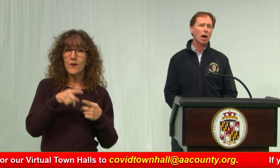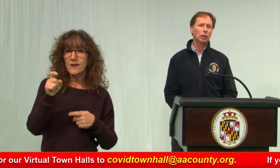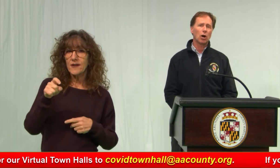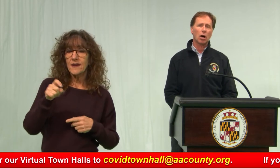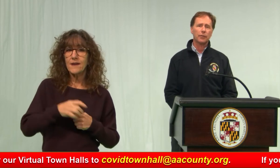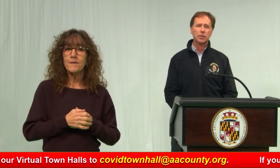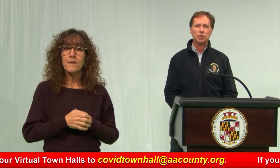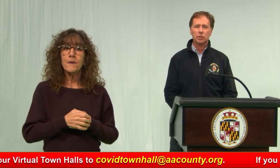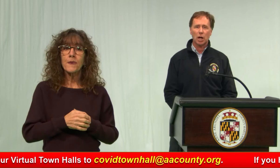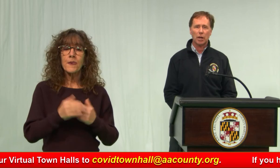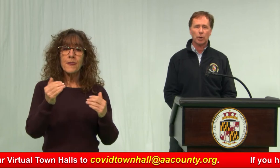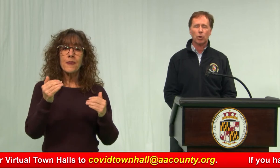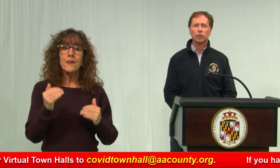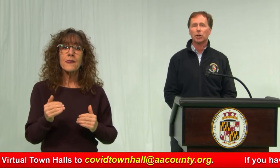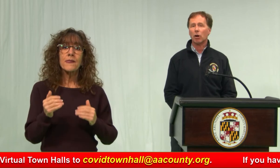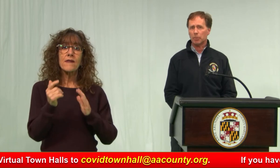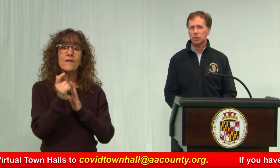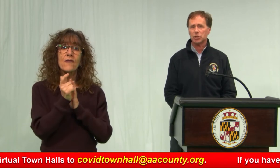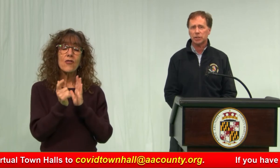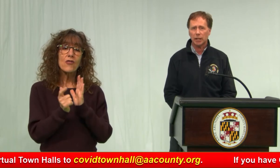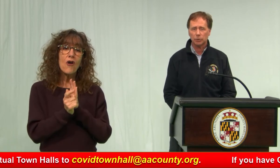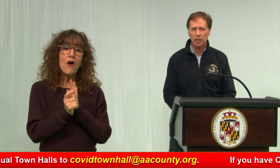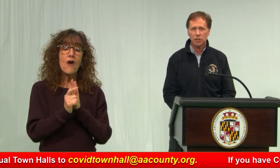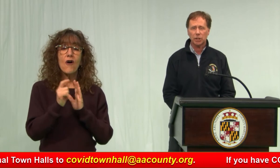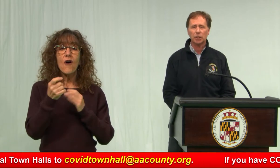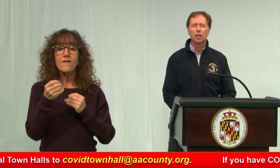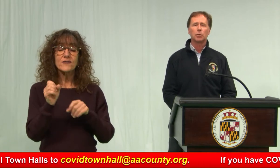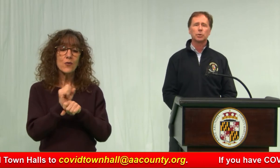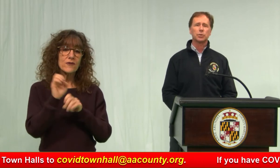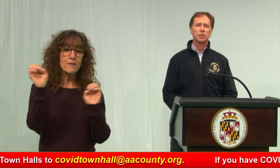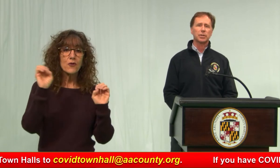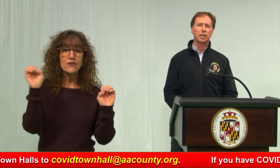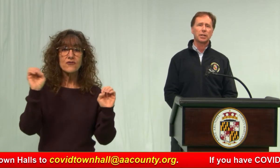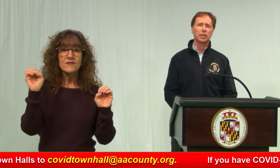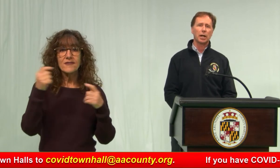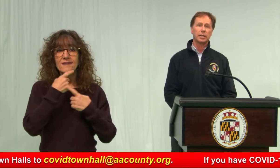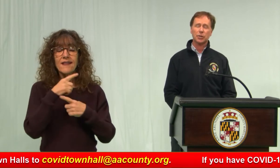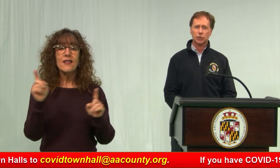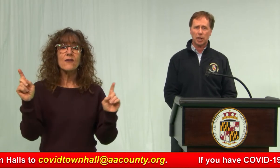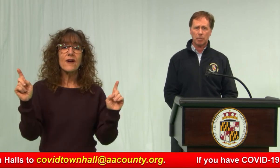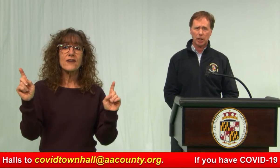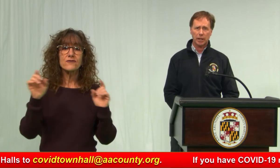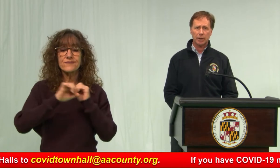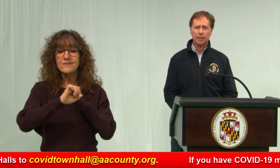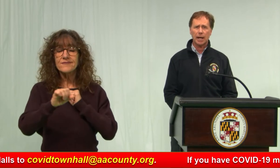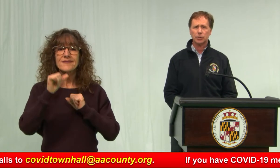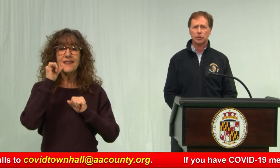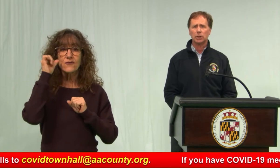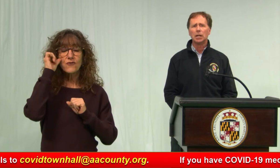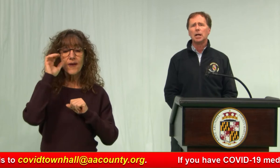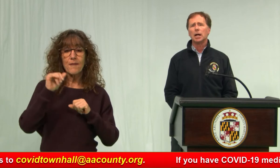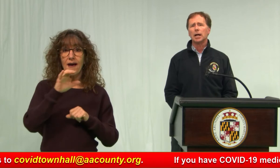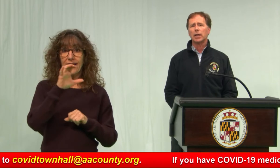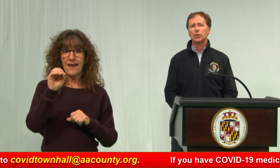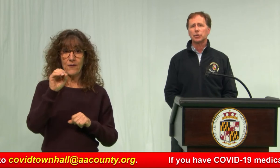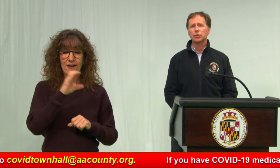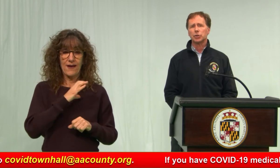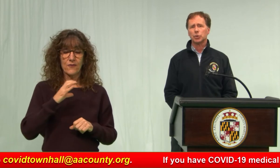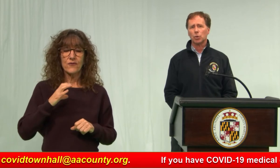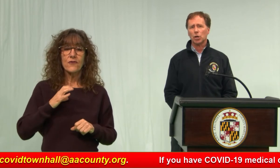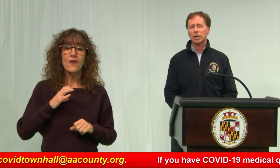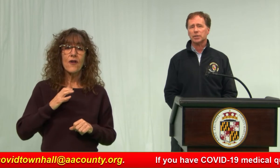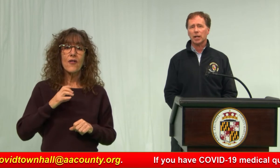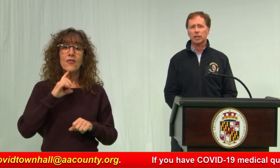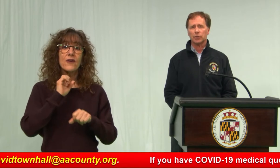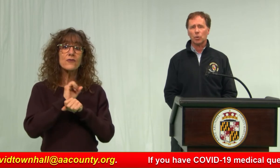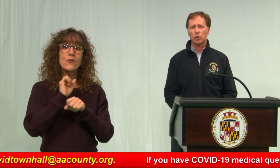there. Our law offices, they worked on our emergency declaration, which was extended yesterday by our county council.